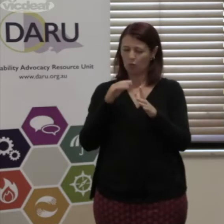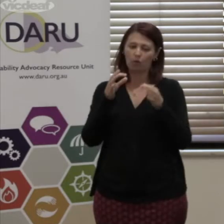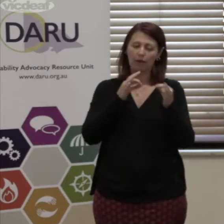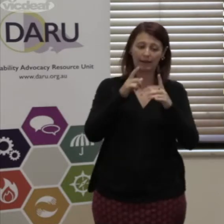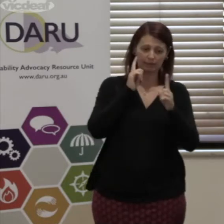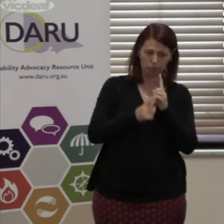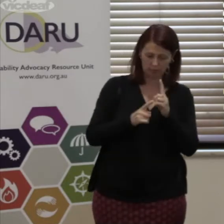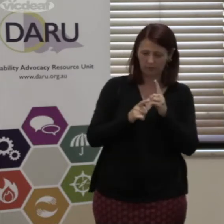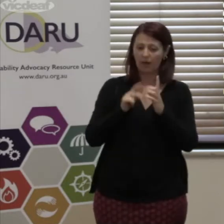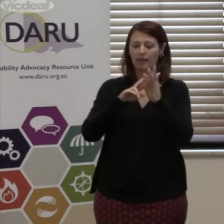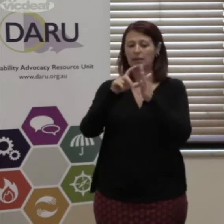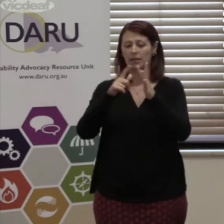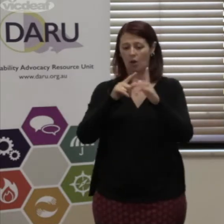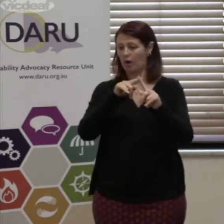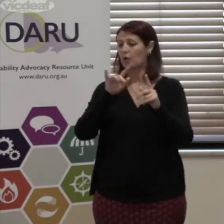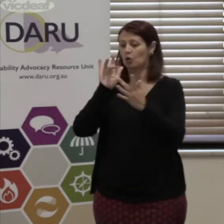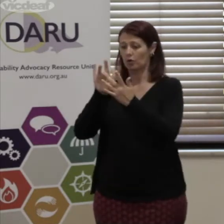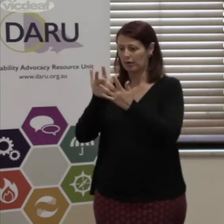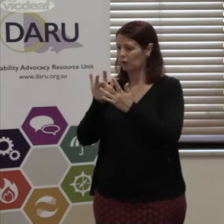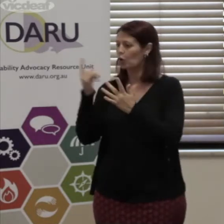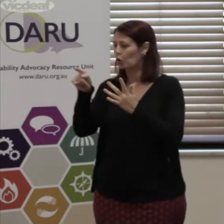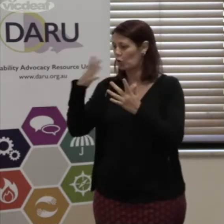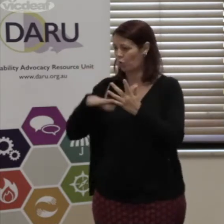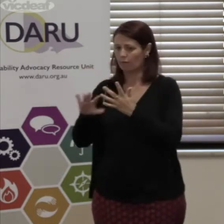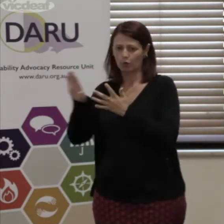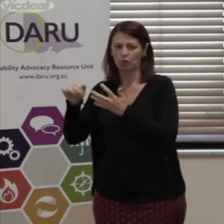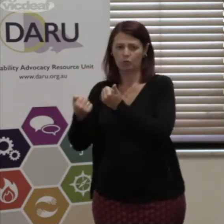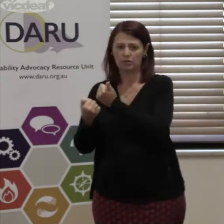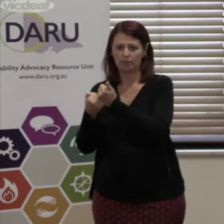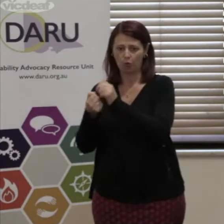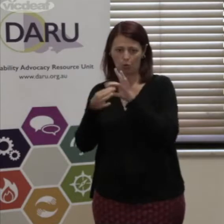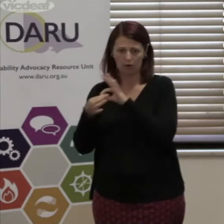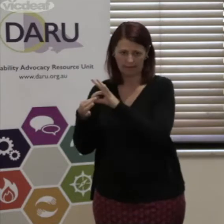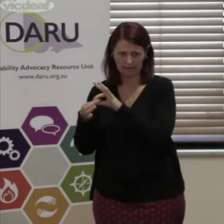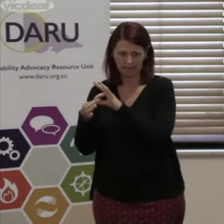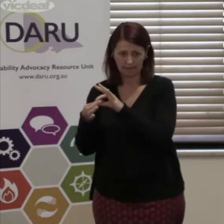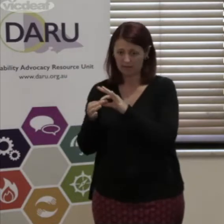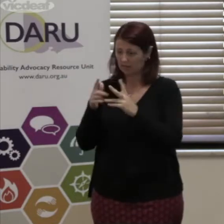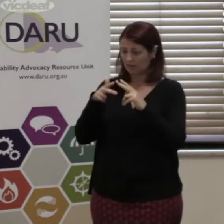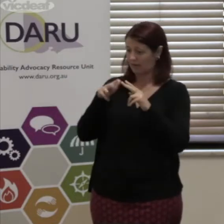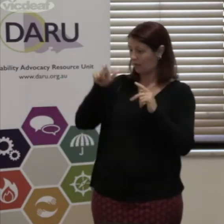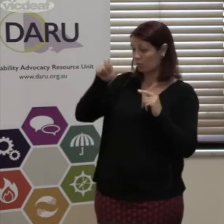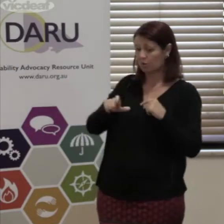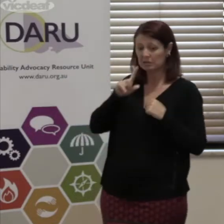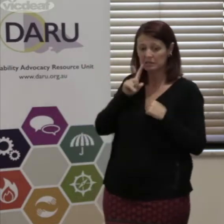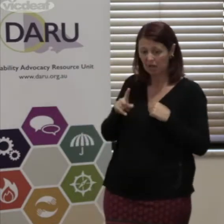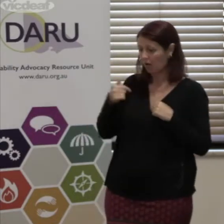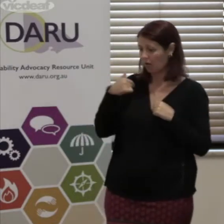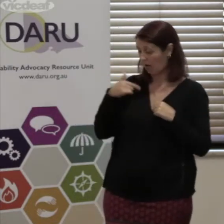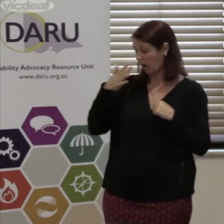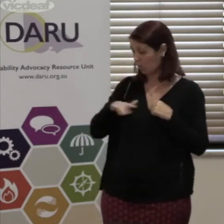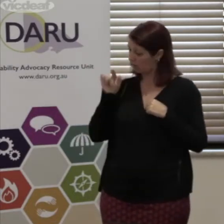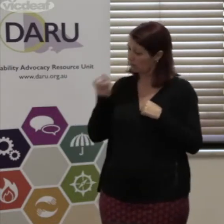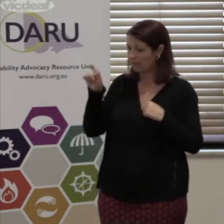NDIA contacts the participant for the preferred support coordinator. So if the participant has already identified a